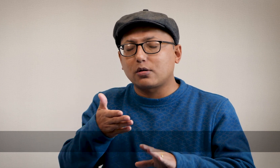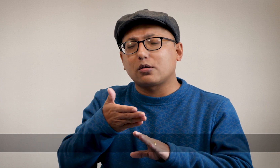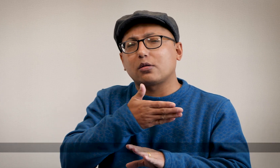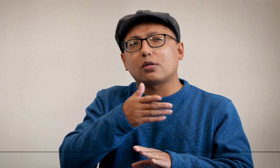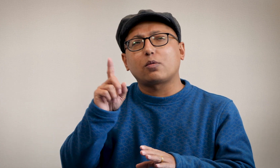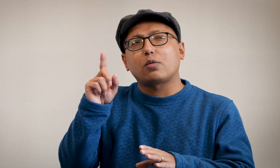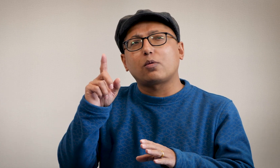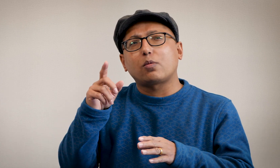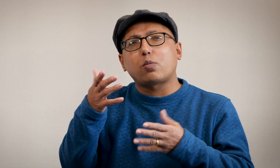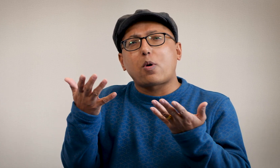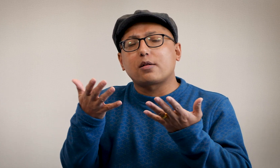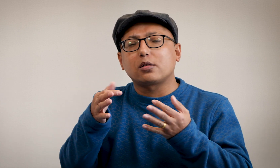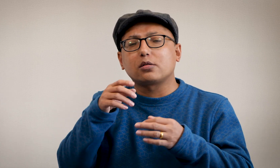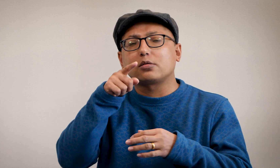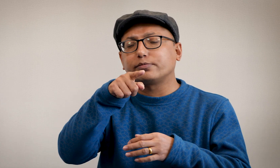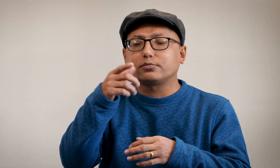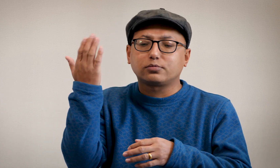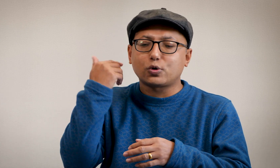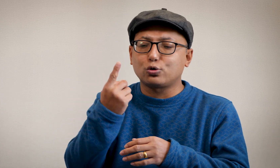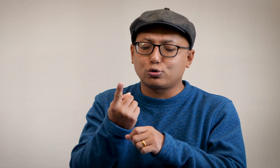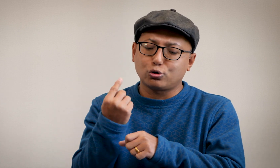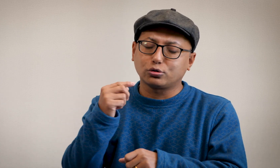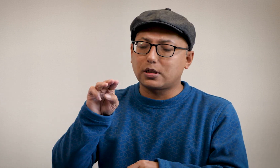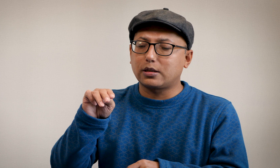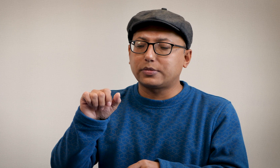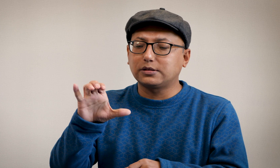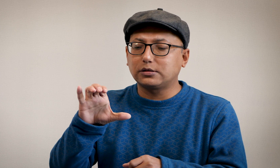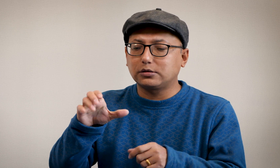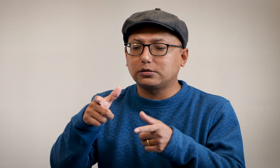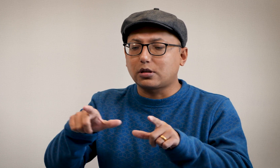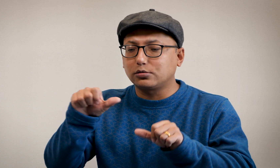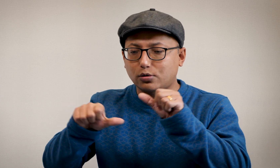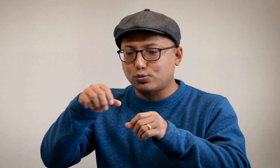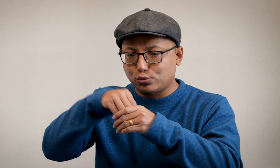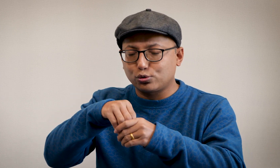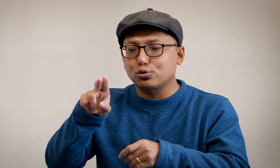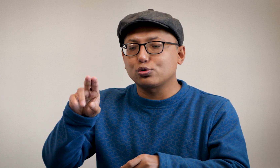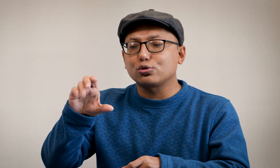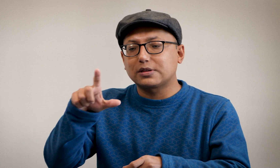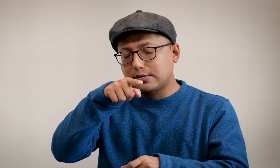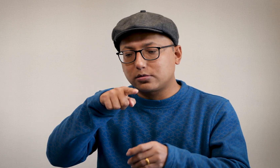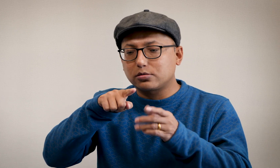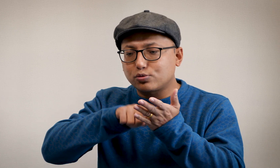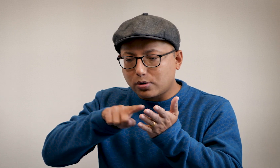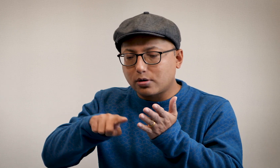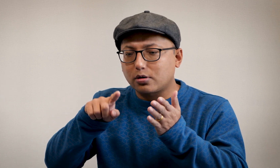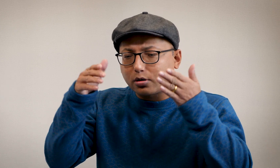I have a background in research related to sign language linguistics and deaf studies. Specifically, my MSc at